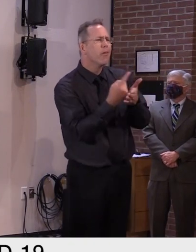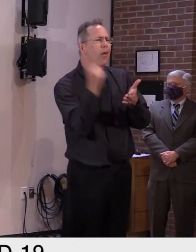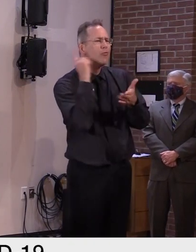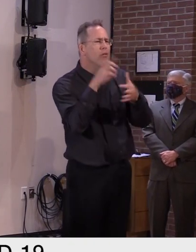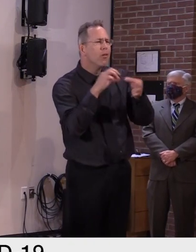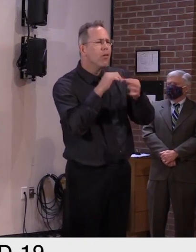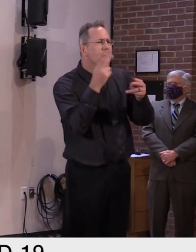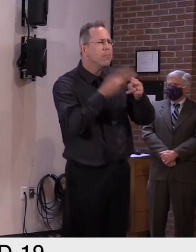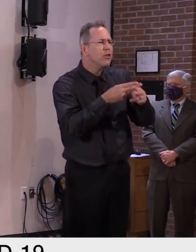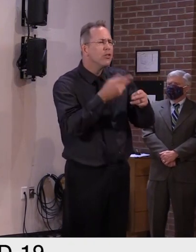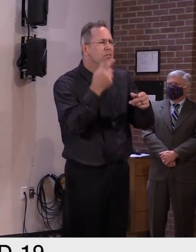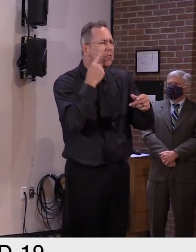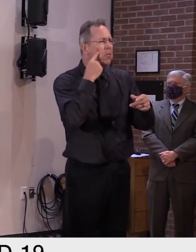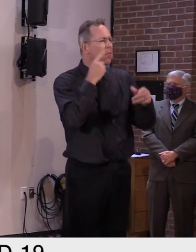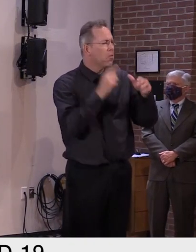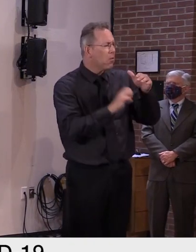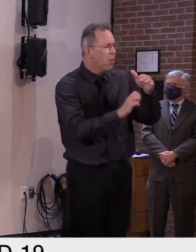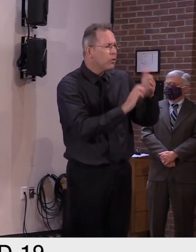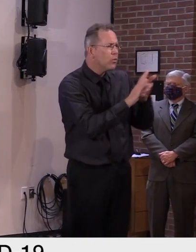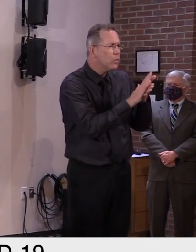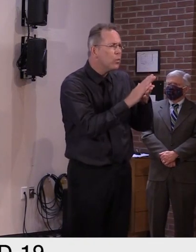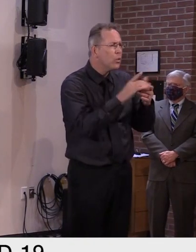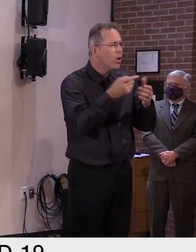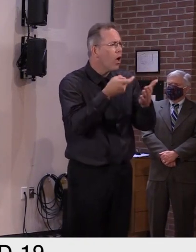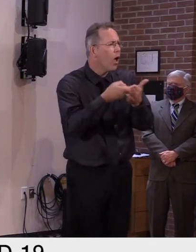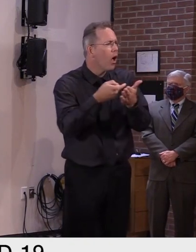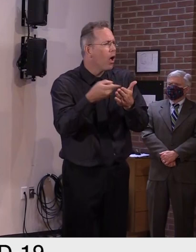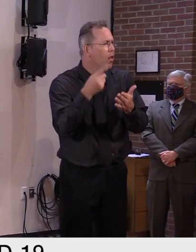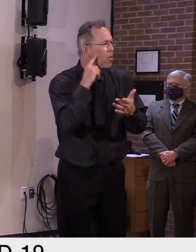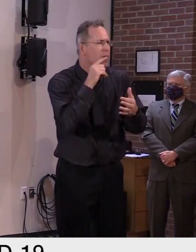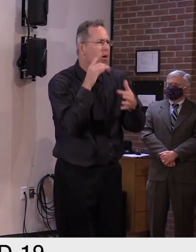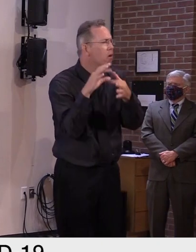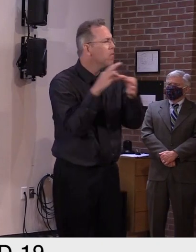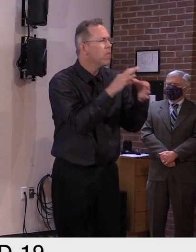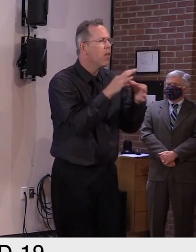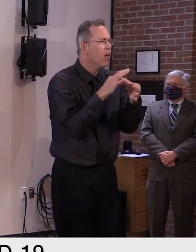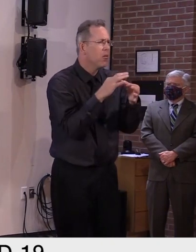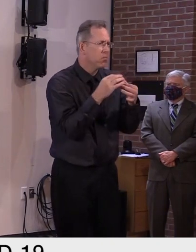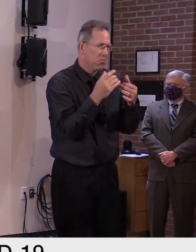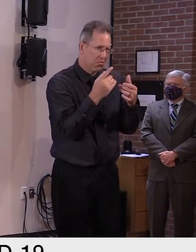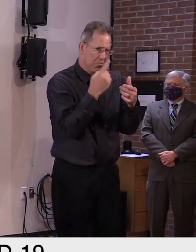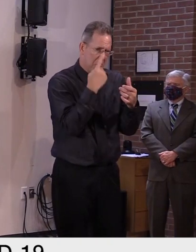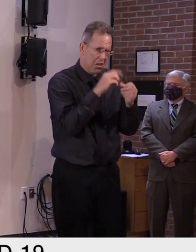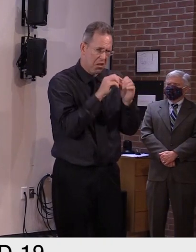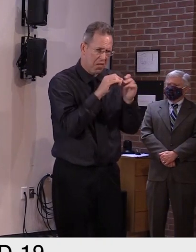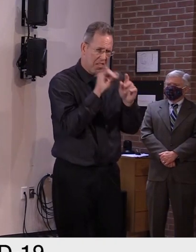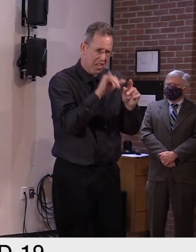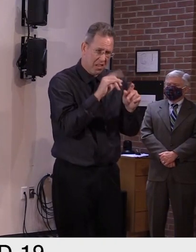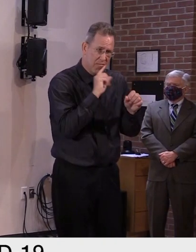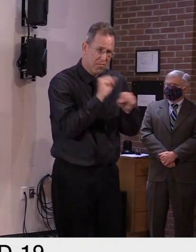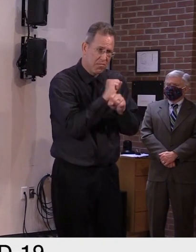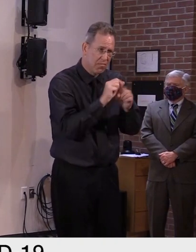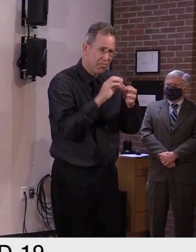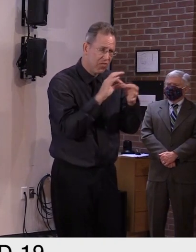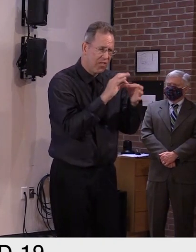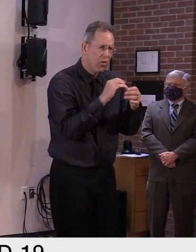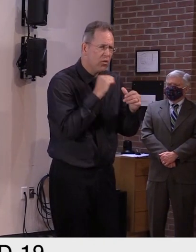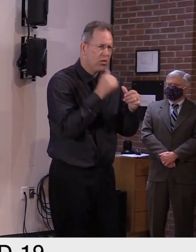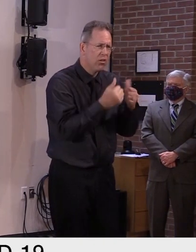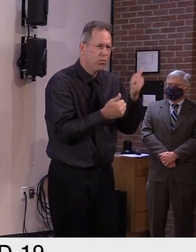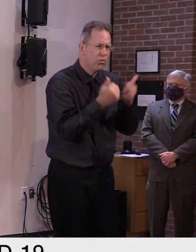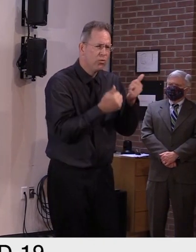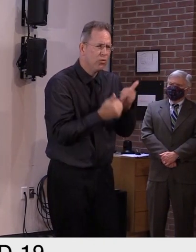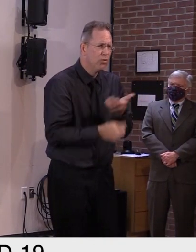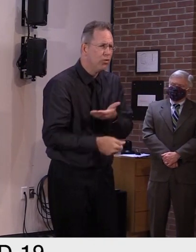I believe the contact tracing was was further developed and came to